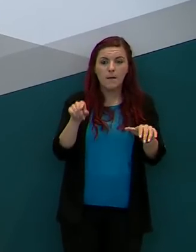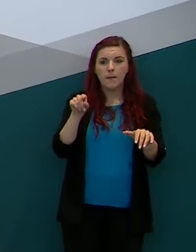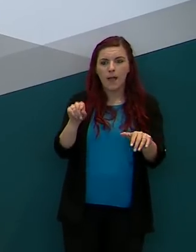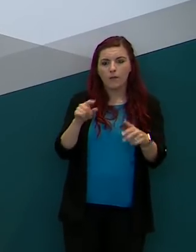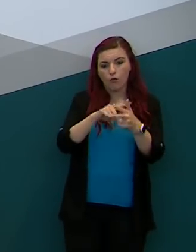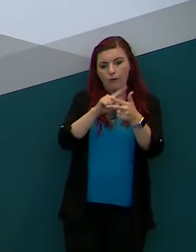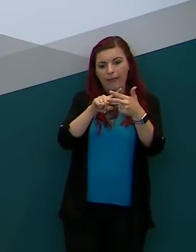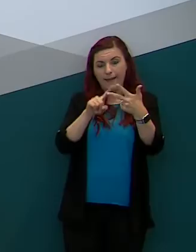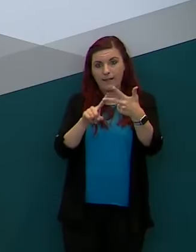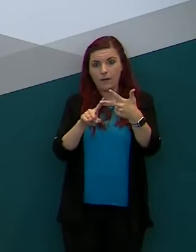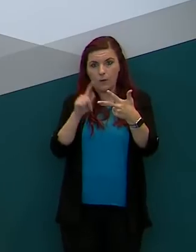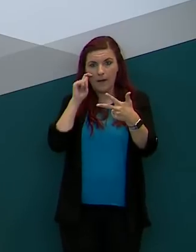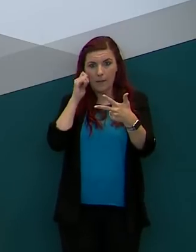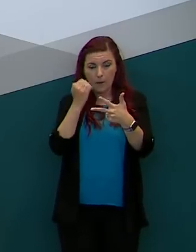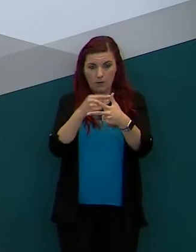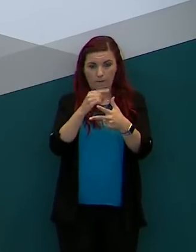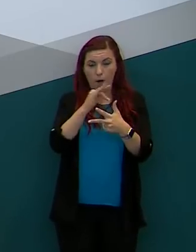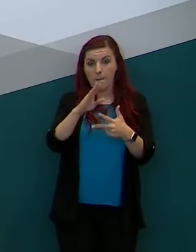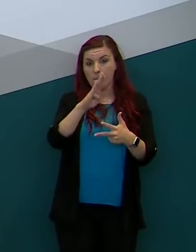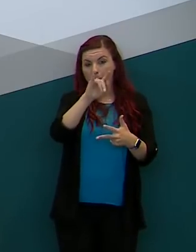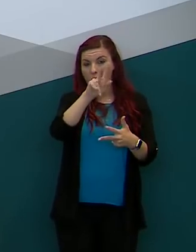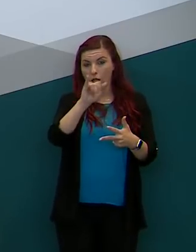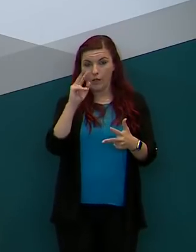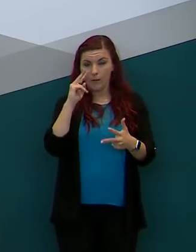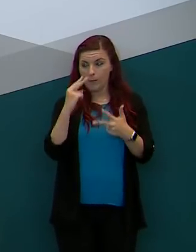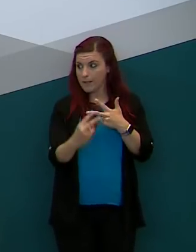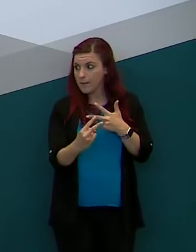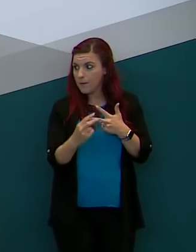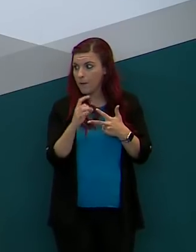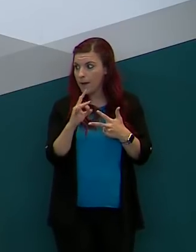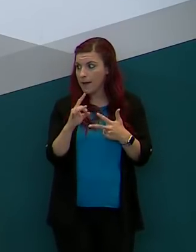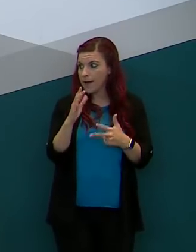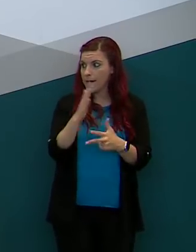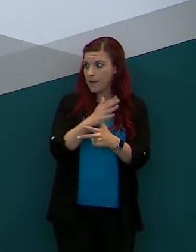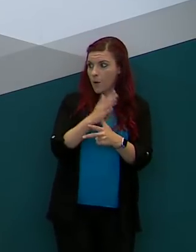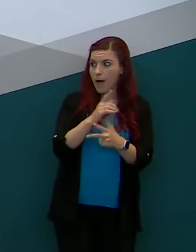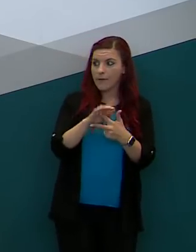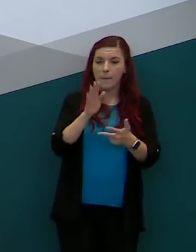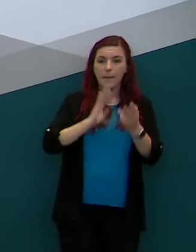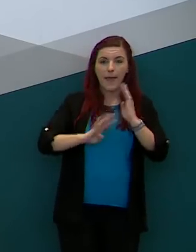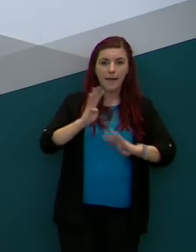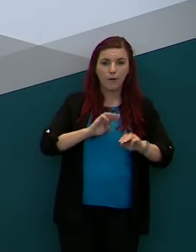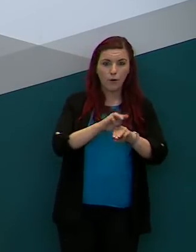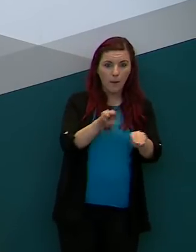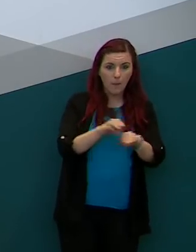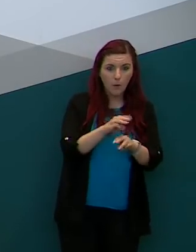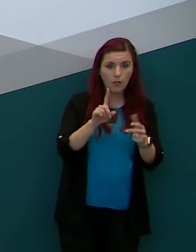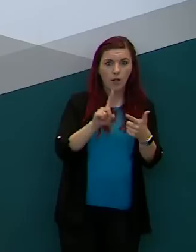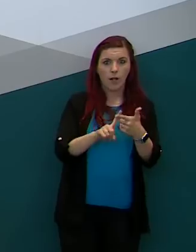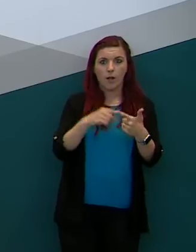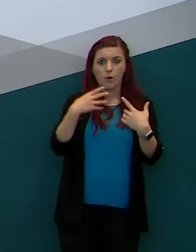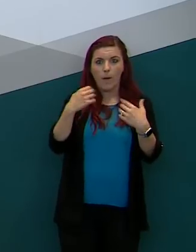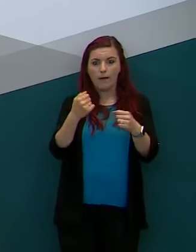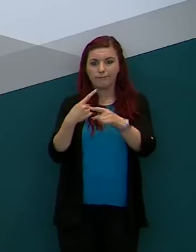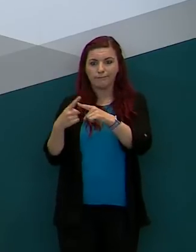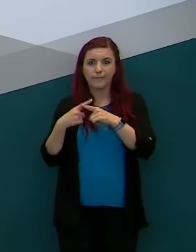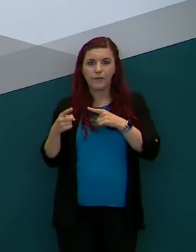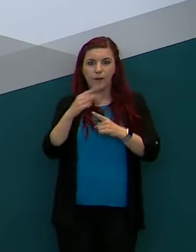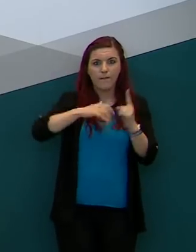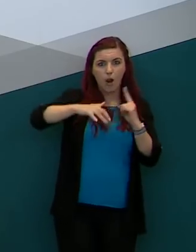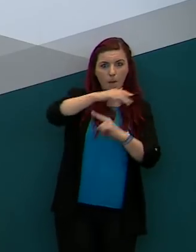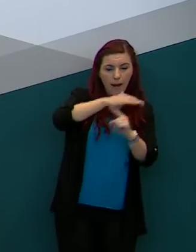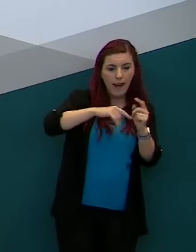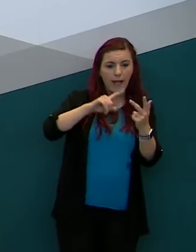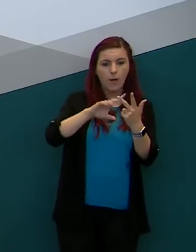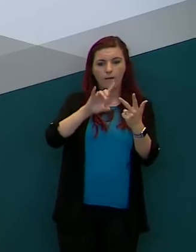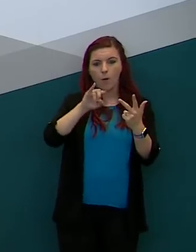take into account from a virology perspective. So you've got the host, you've got the behaviour of the population, and then you have environmental factors. So at a host level,